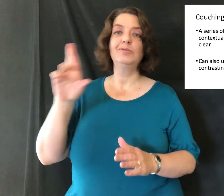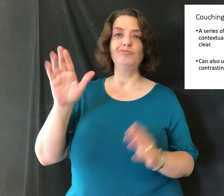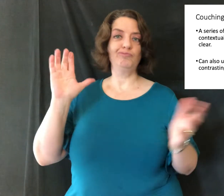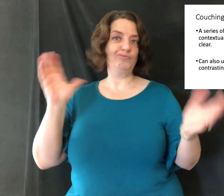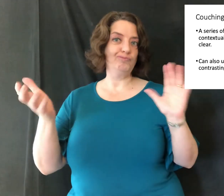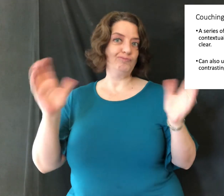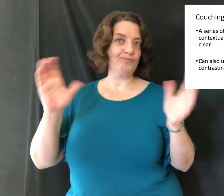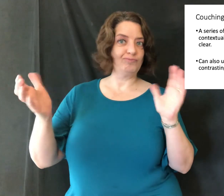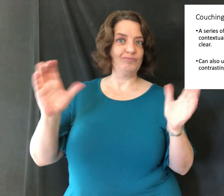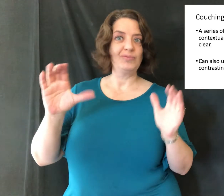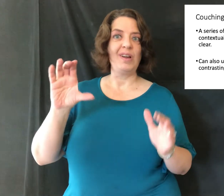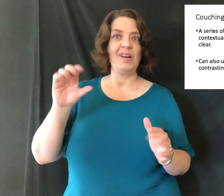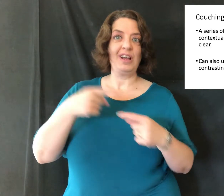example, or contrasting.